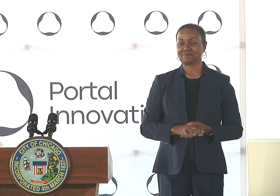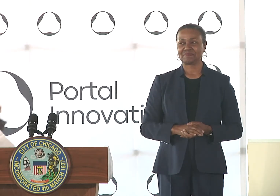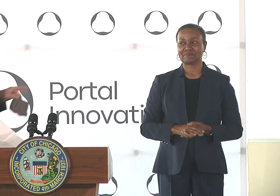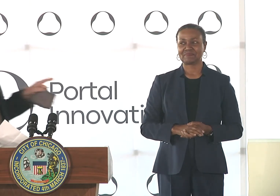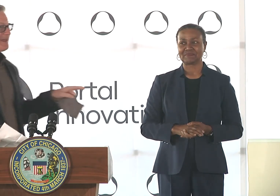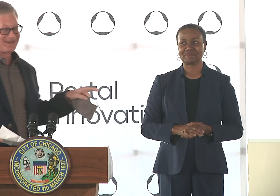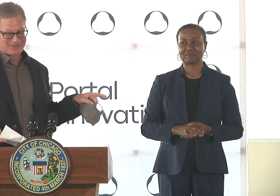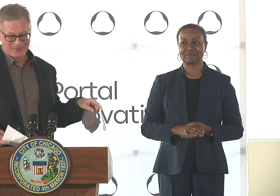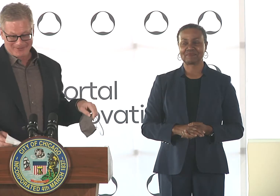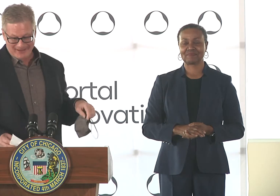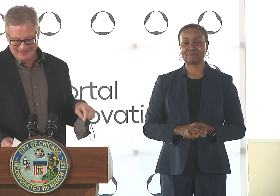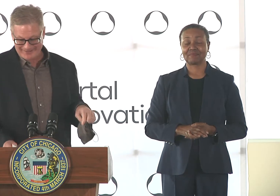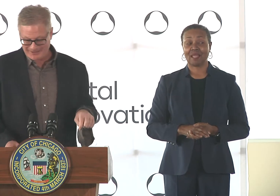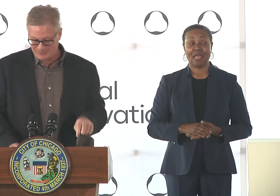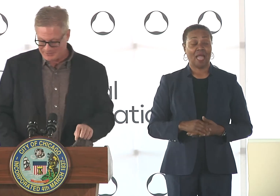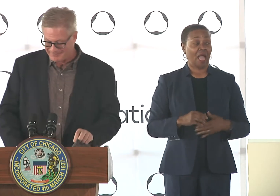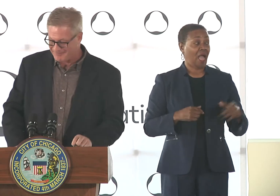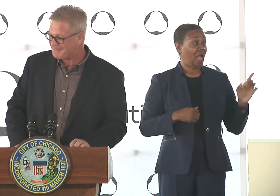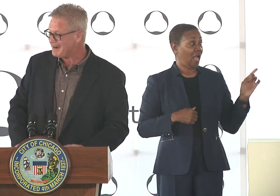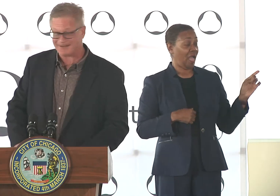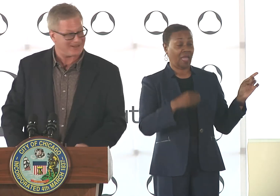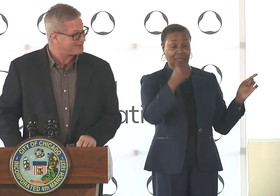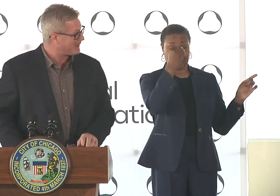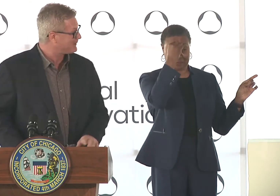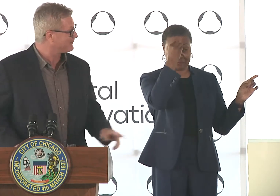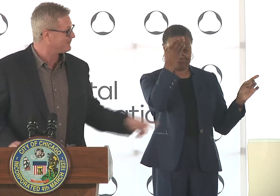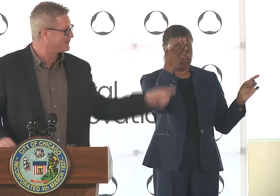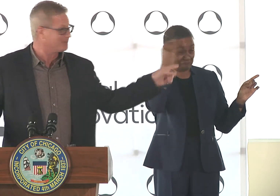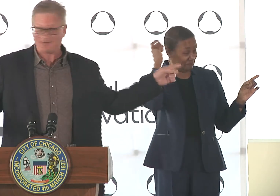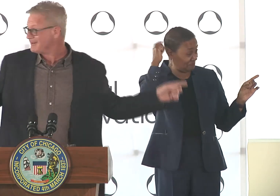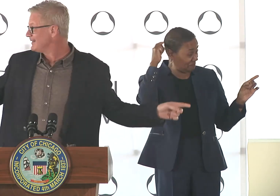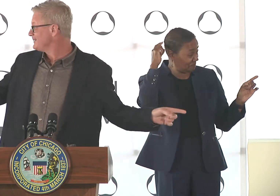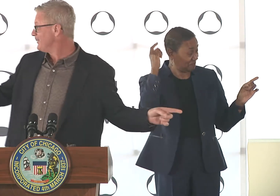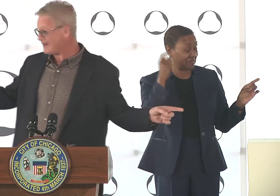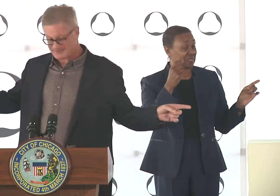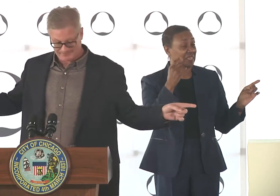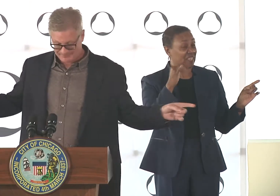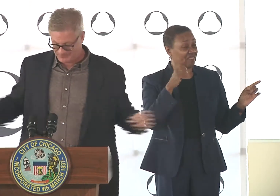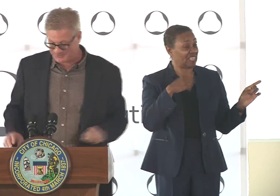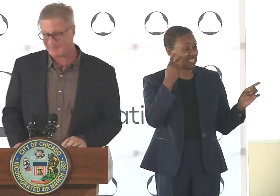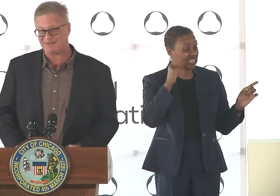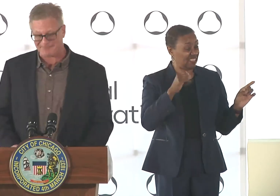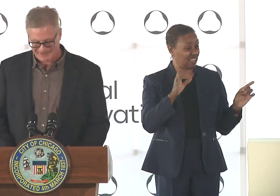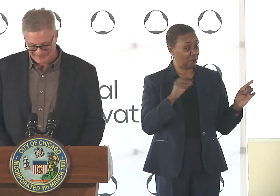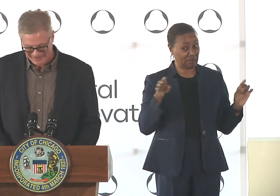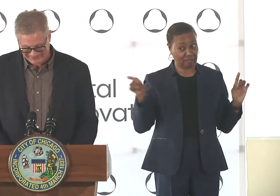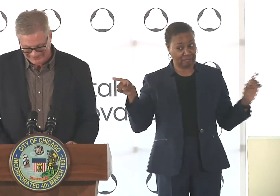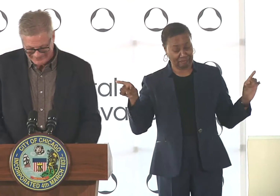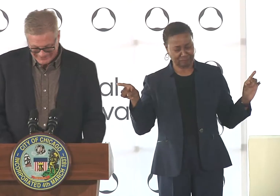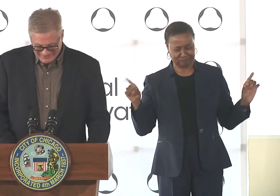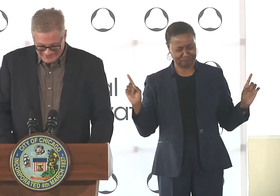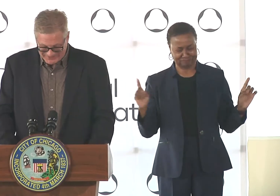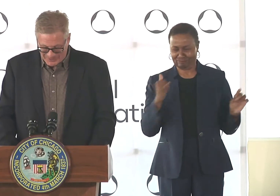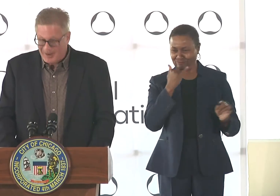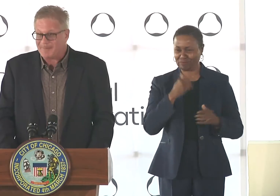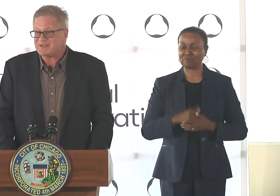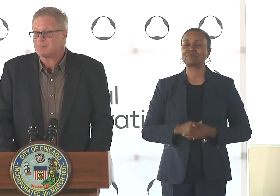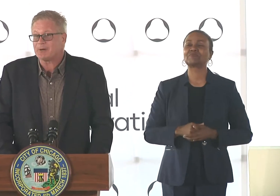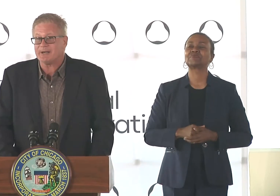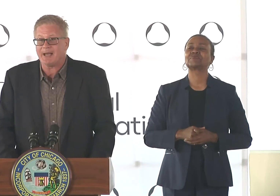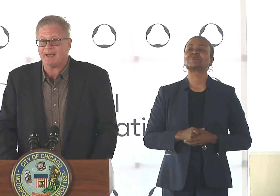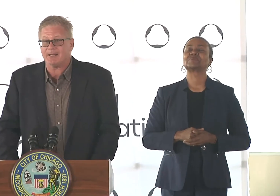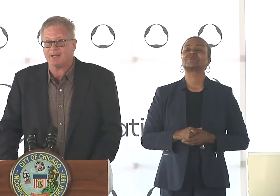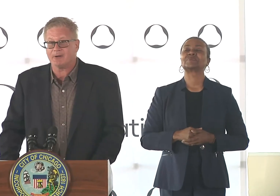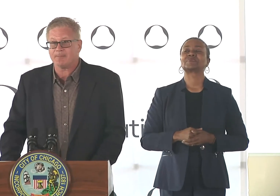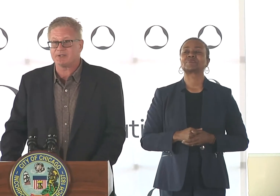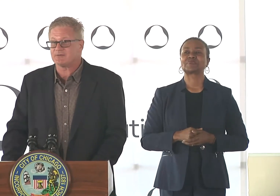I'm definitely make a note of that you will never find another company from either one of you guys in Boston, or San Fran for that matter. So this